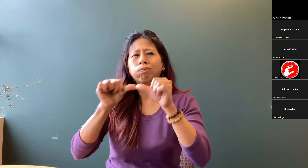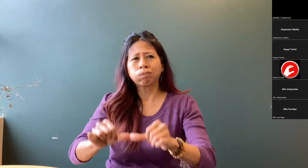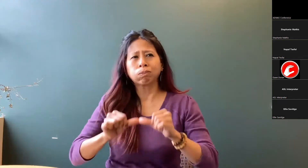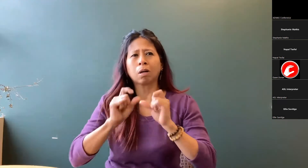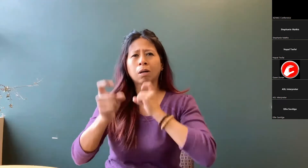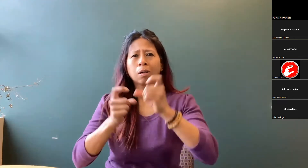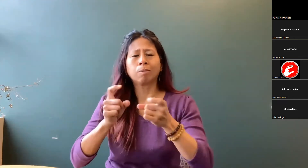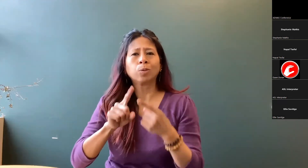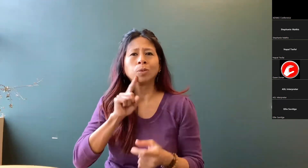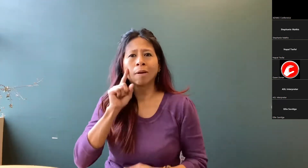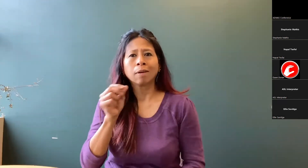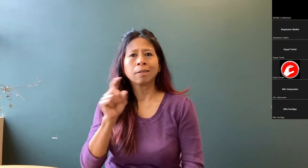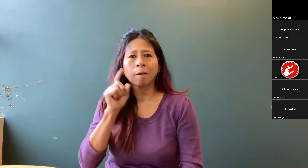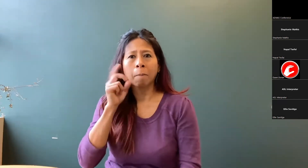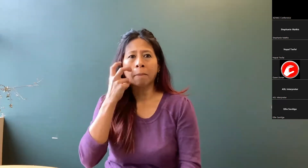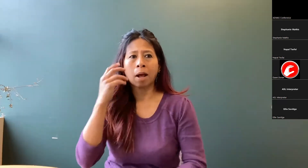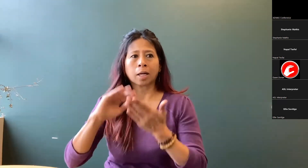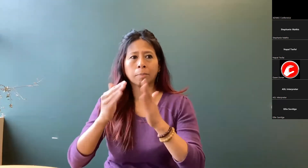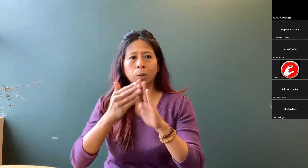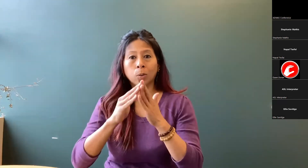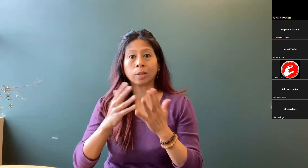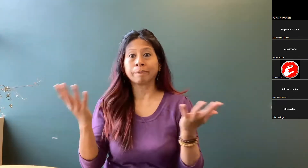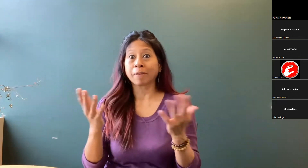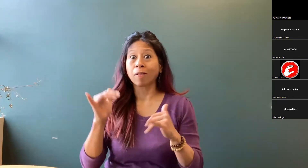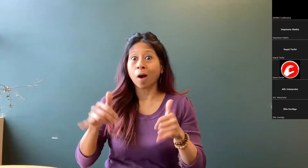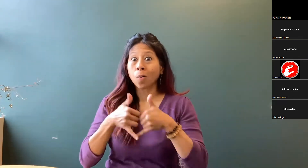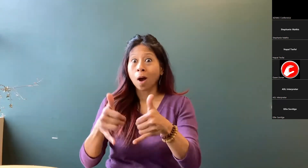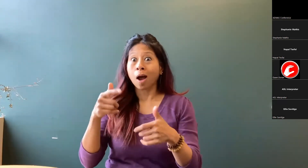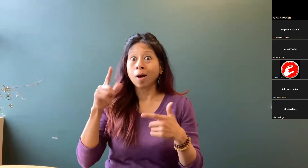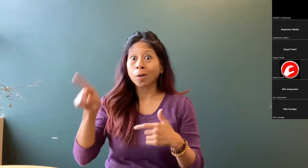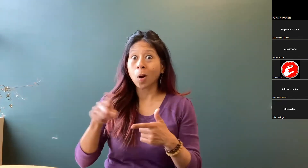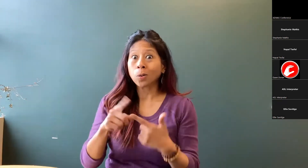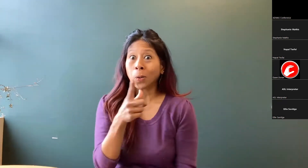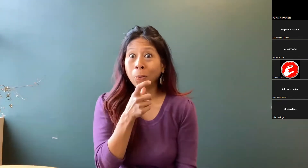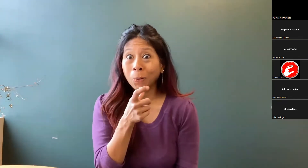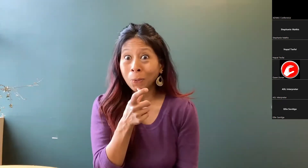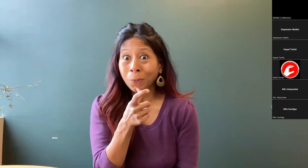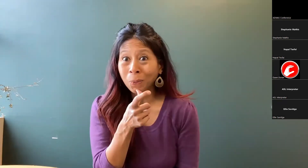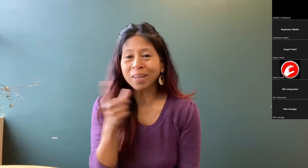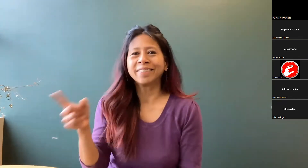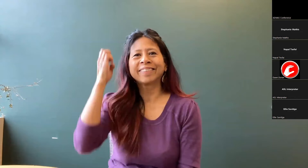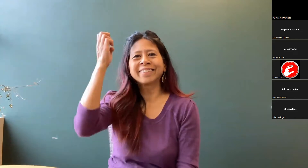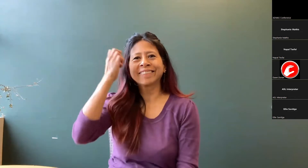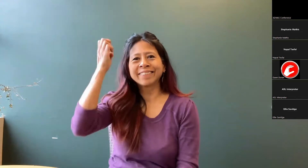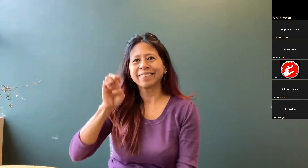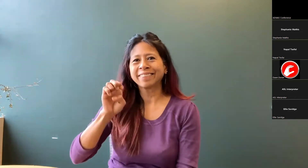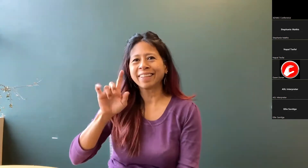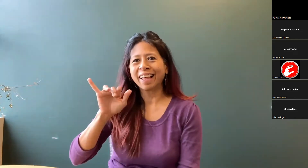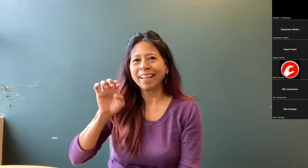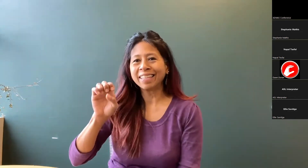deserves to be recognized for their continuing contributions to the deaf and deafblind communities. This